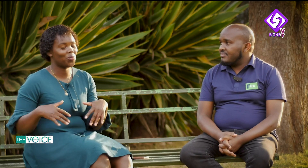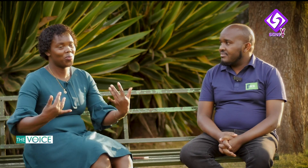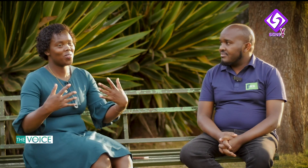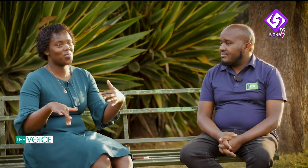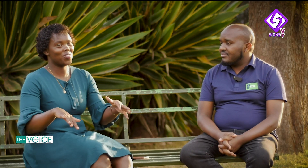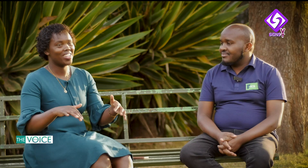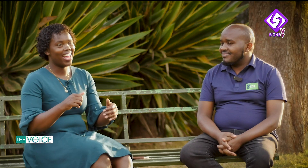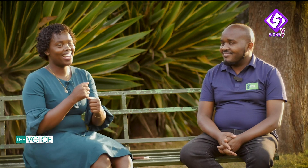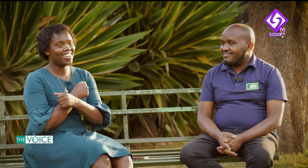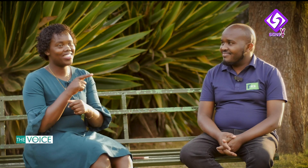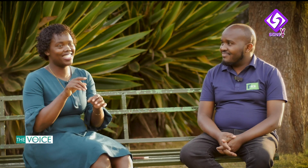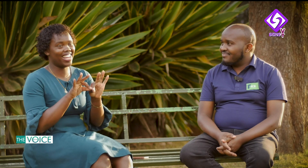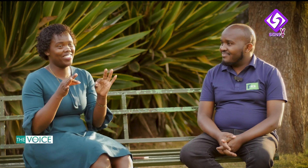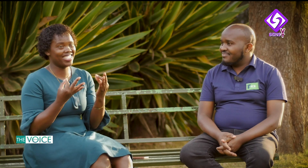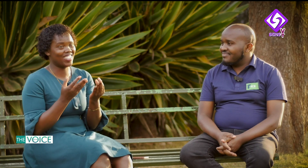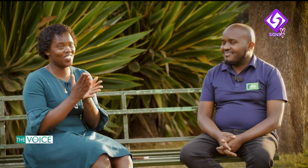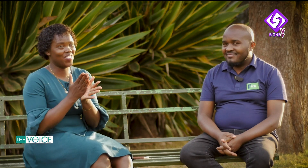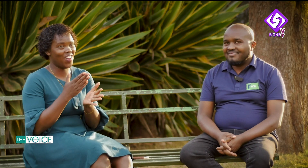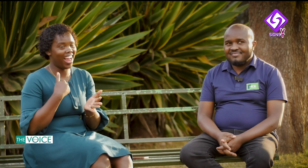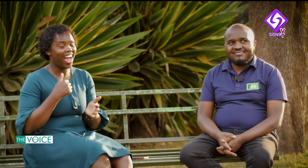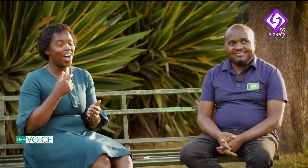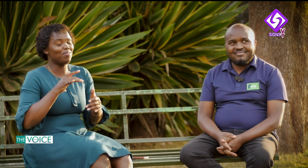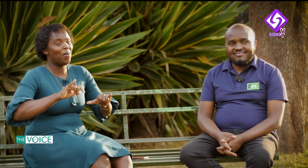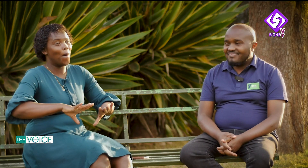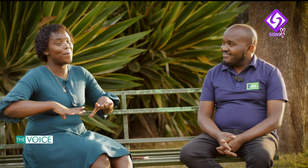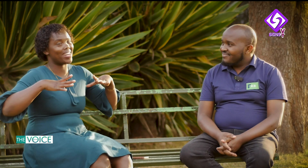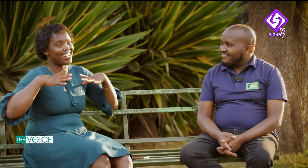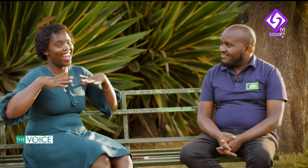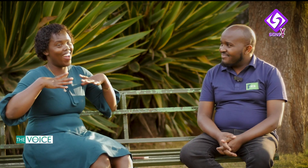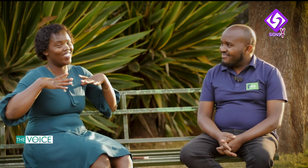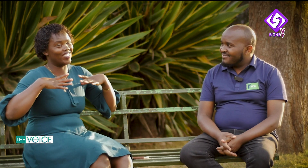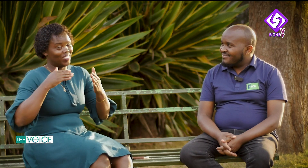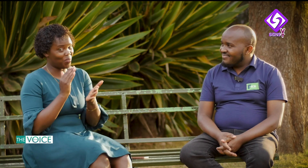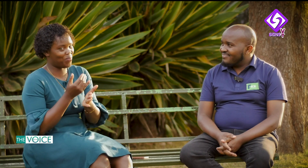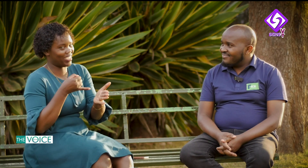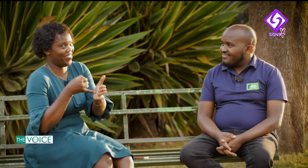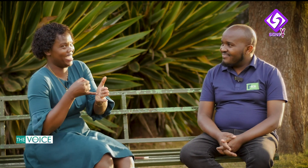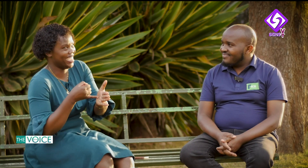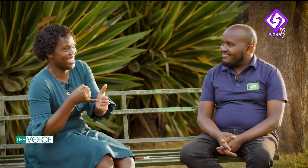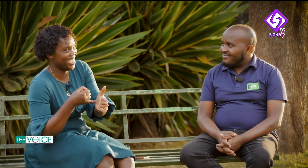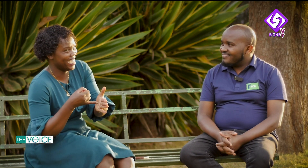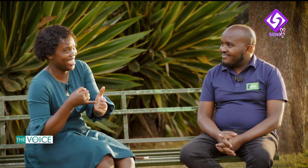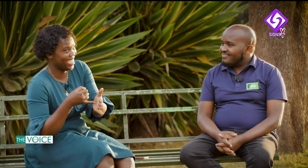Oh, wow. I love how you are addressing the people as family.